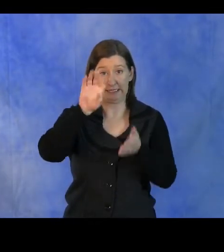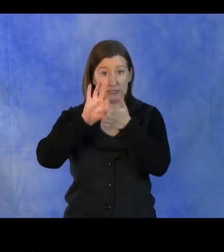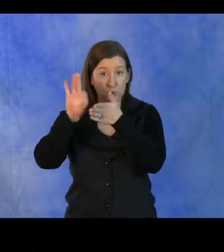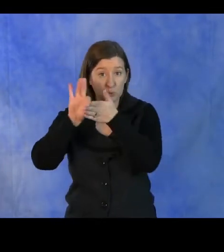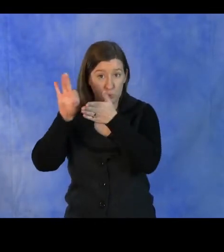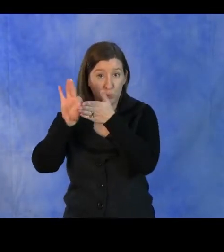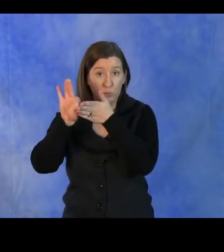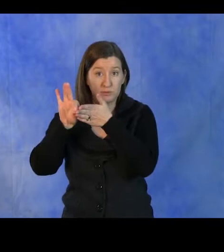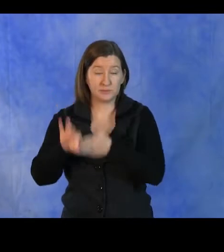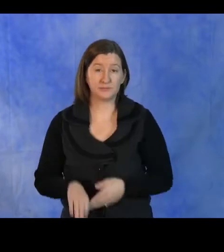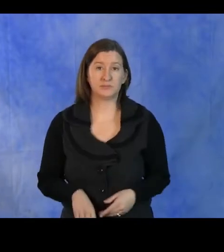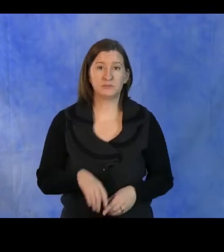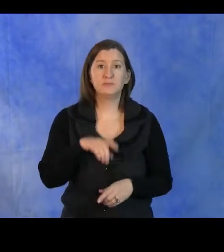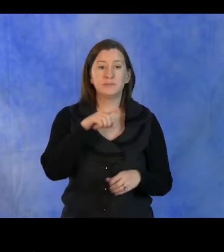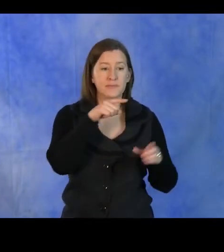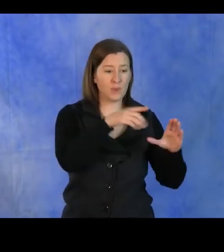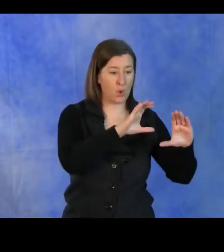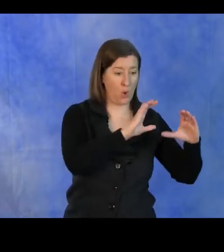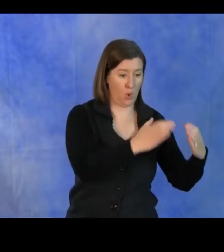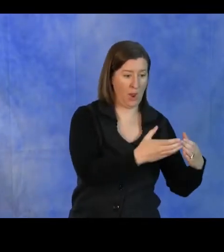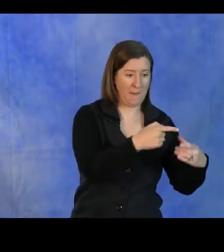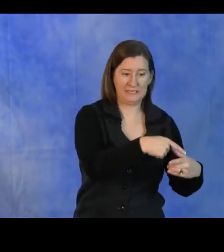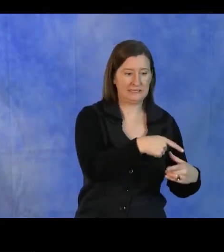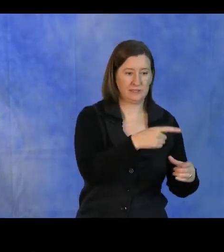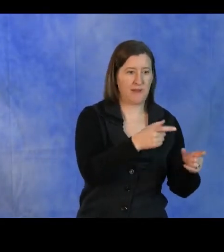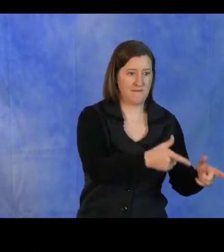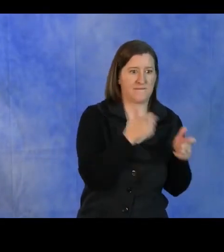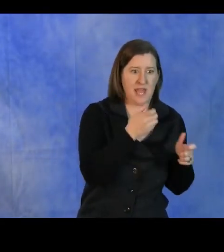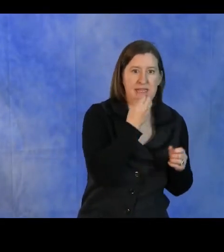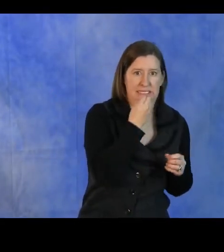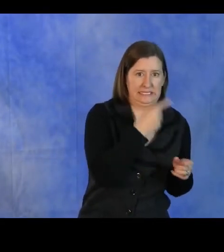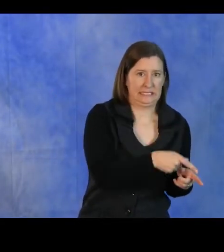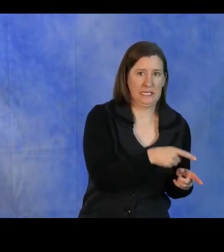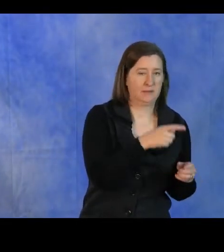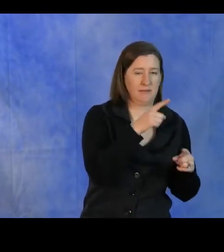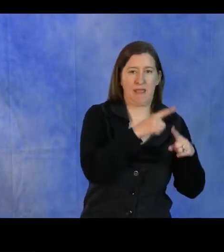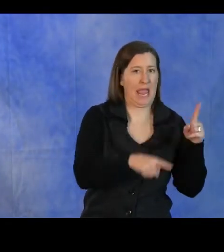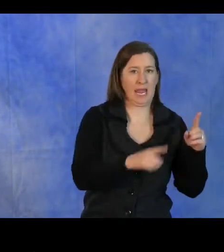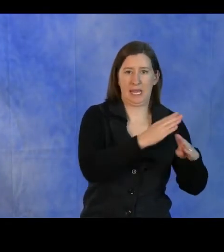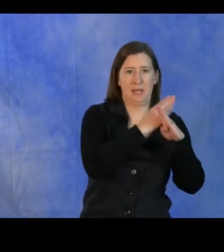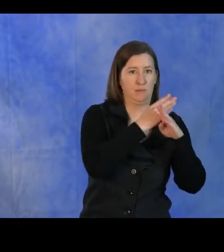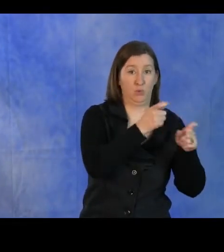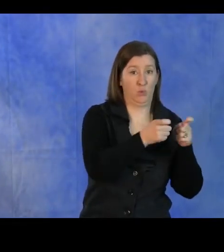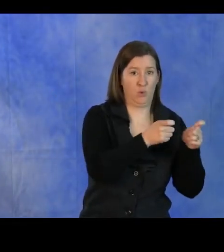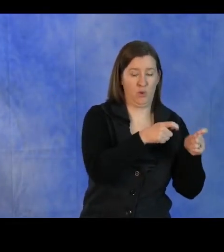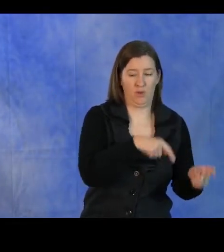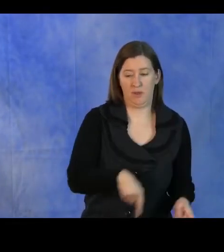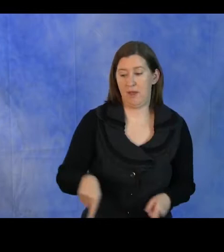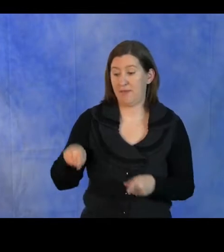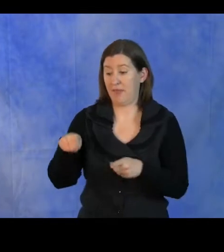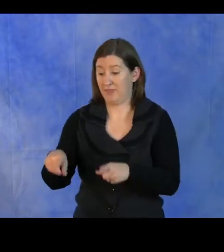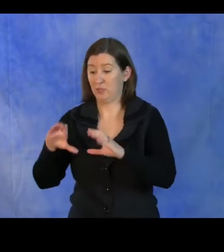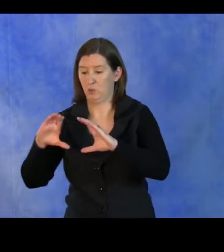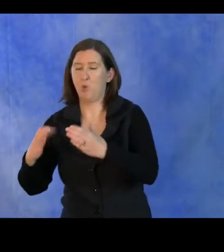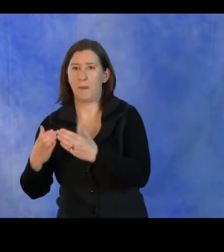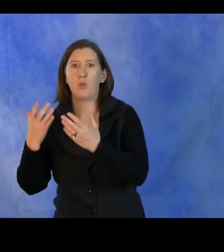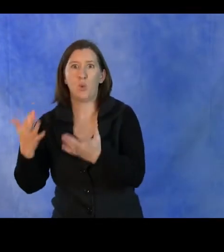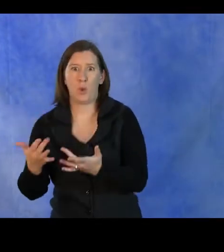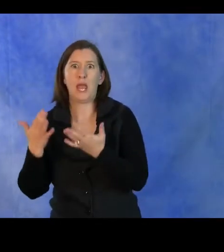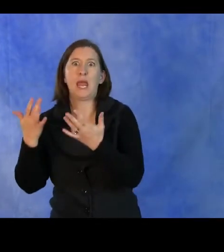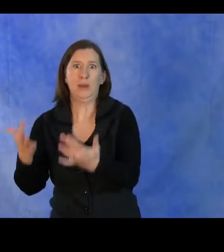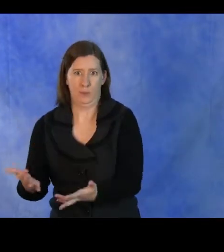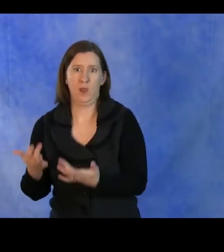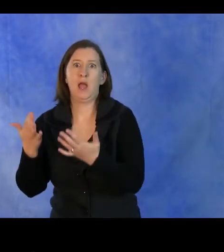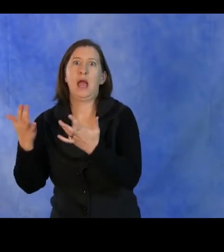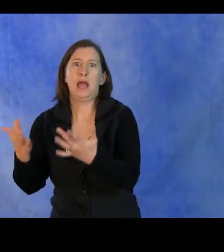Even looking at SAT scores, there was one group that they didn't have any of